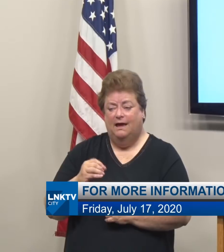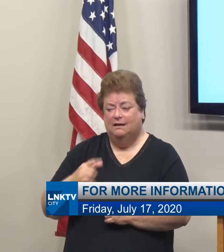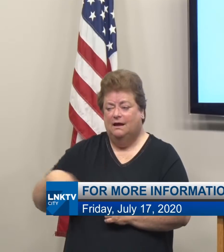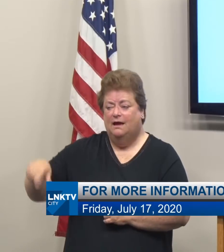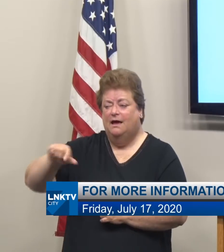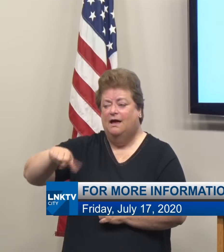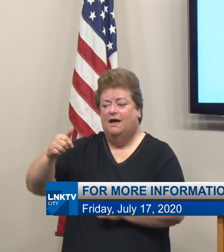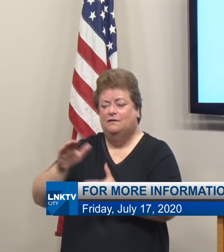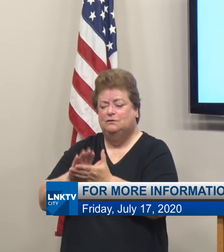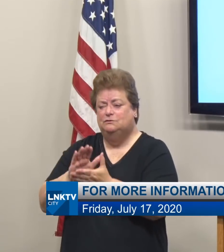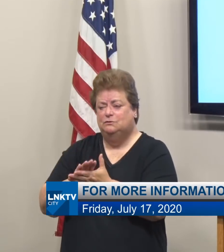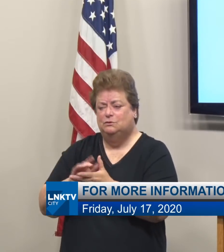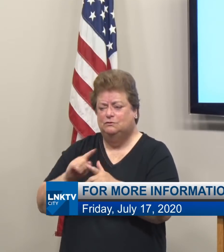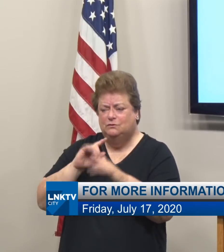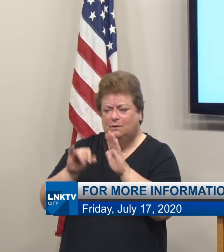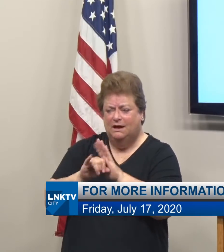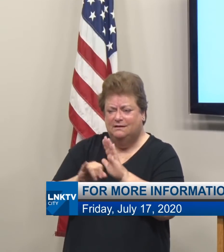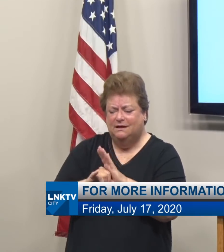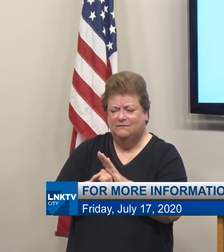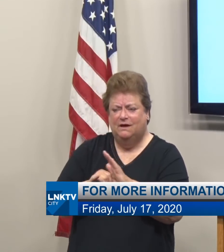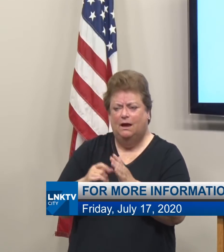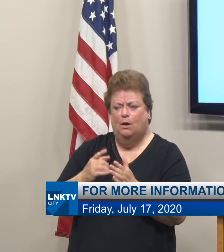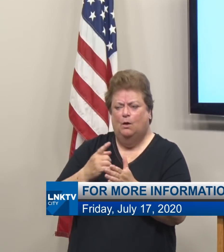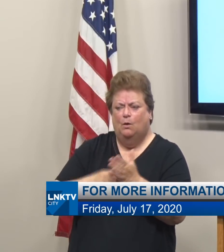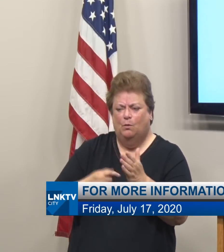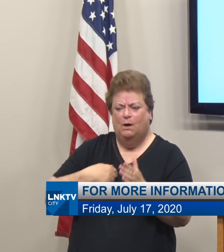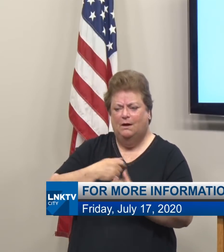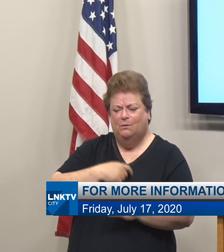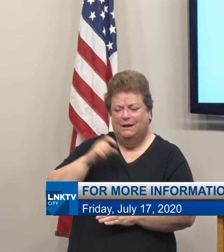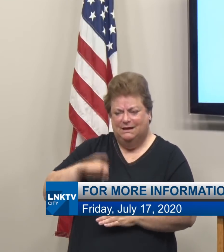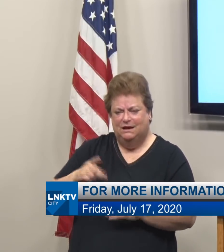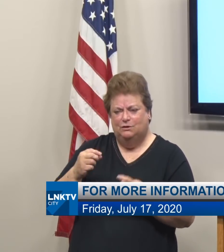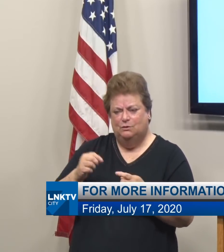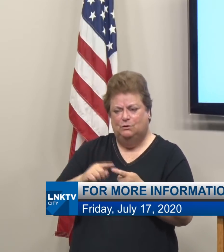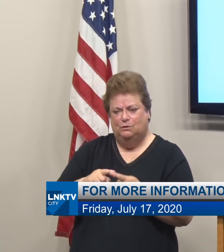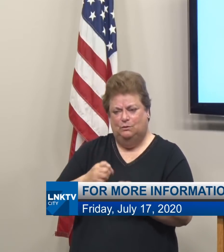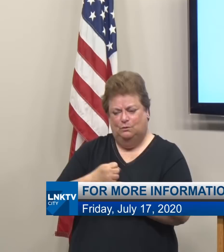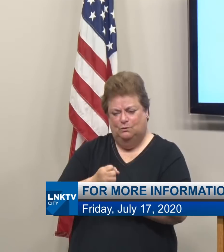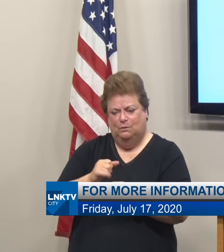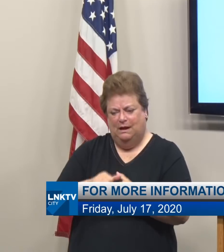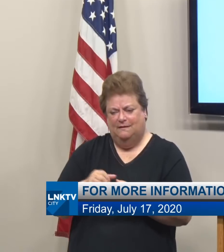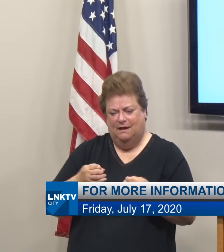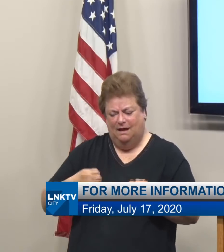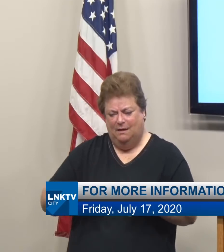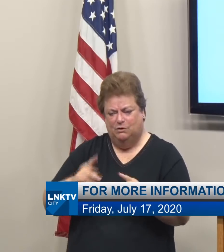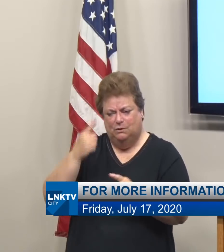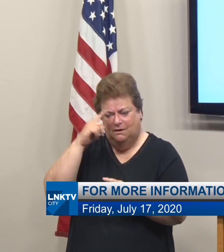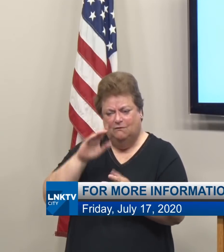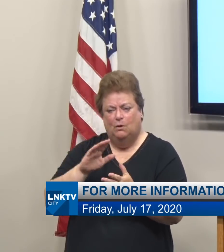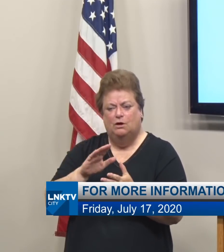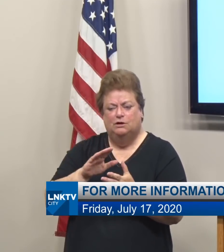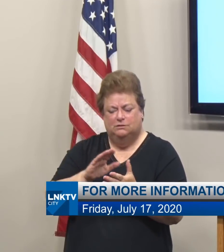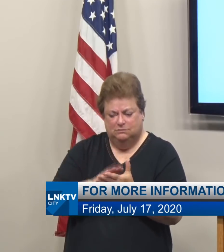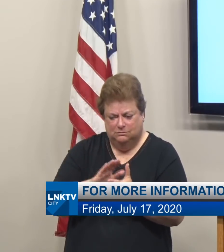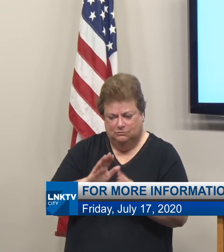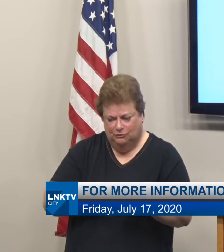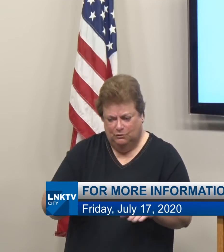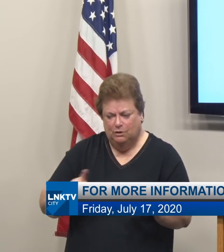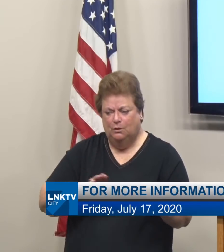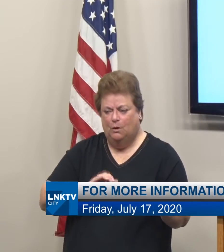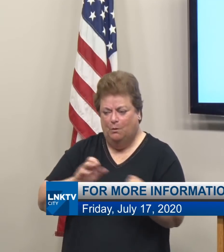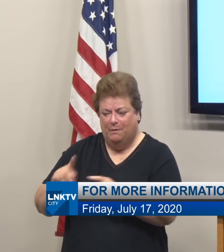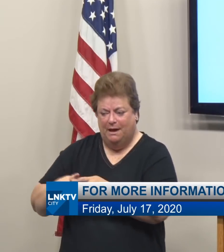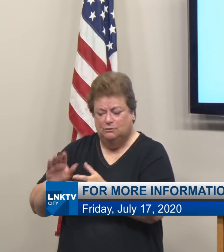try and identify what are the things that we should be doing in order to create an opportunity for our students to return to school on campus